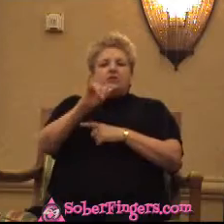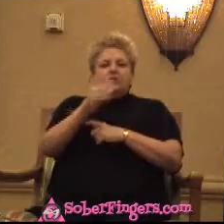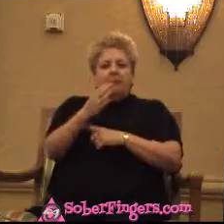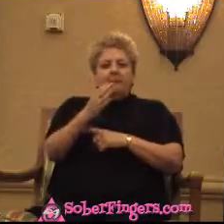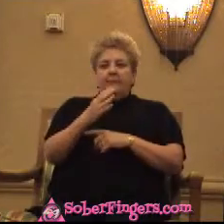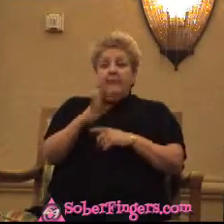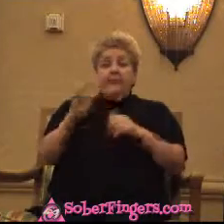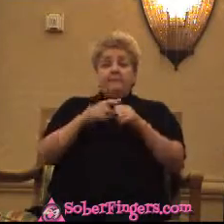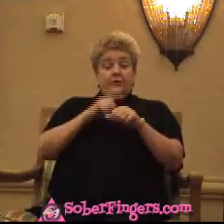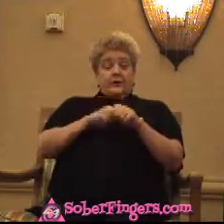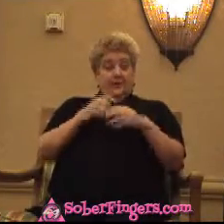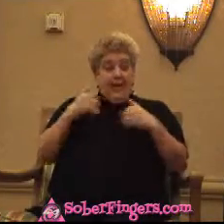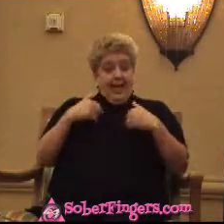Angeles in 1980.